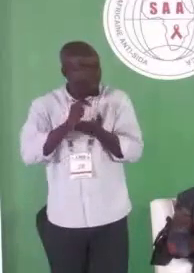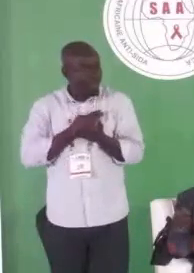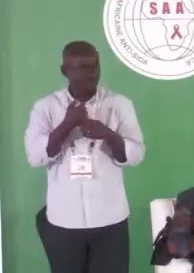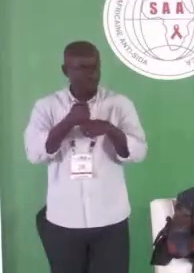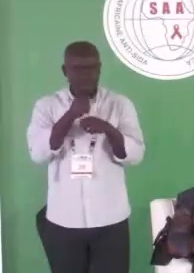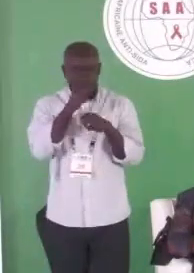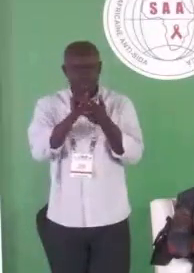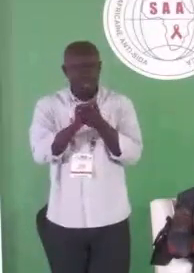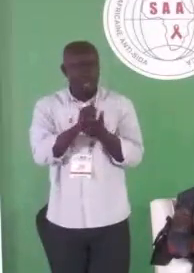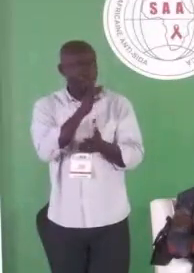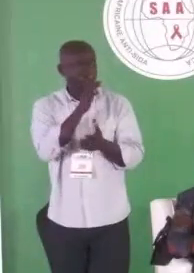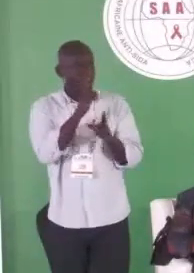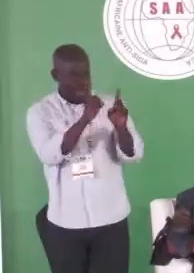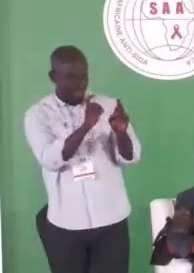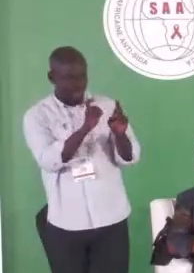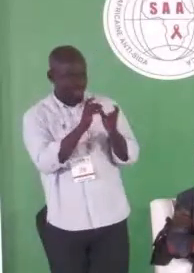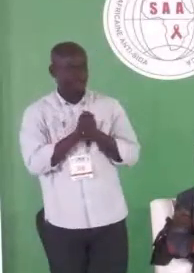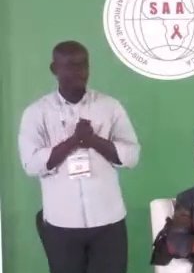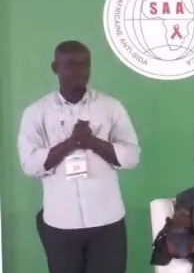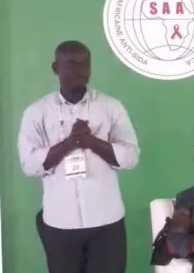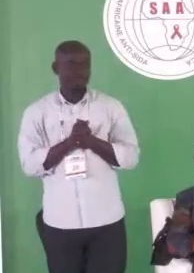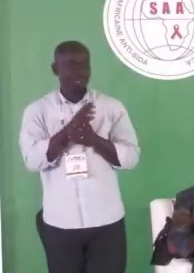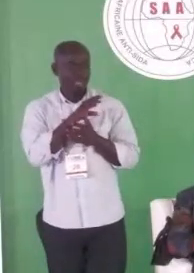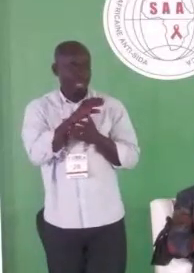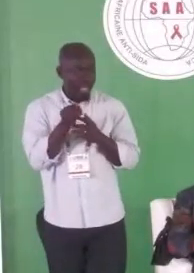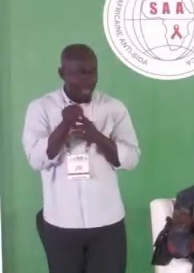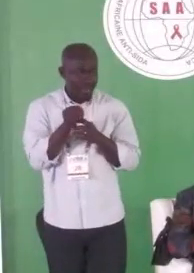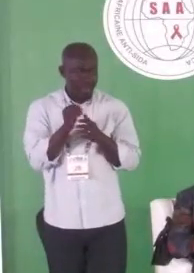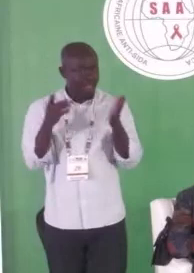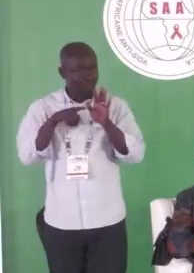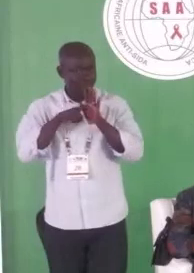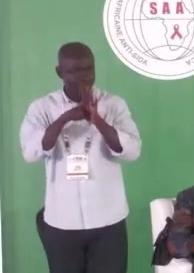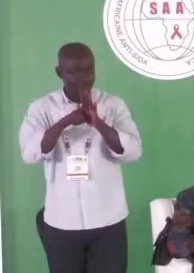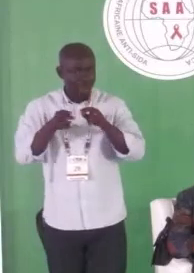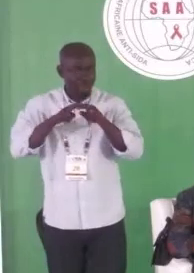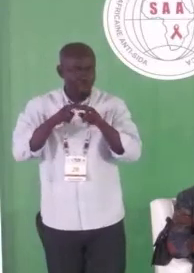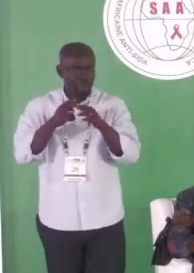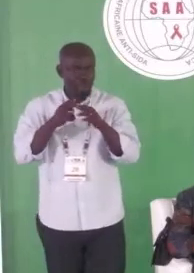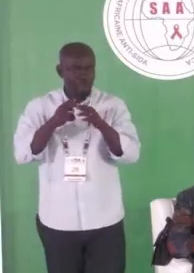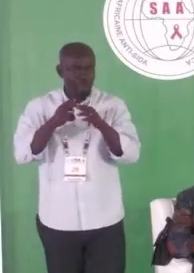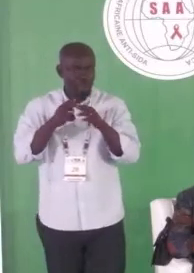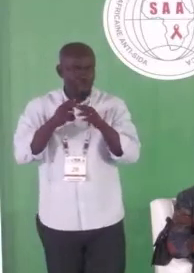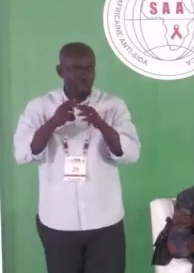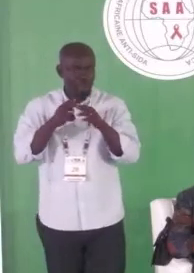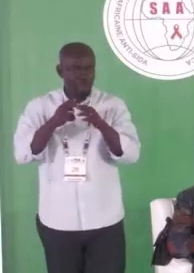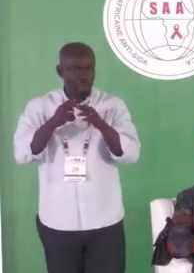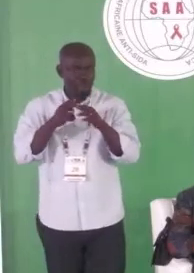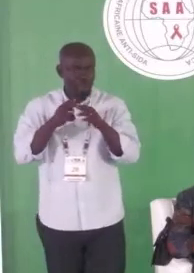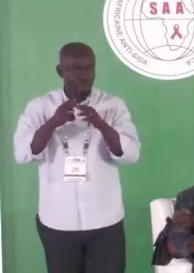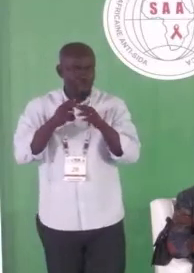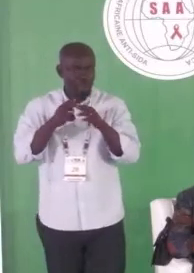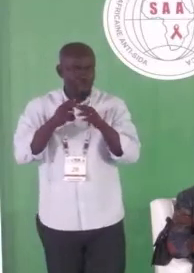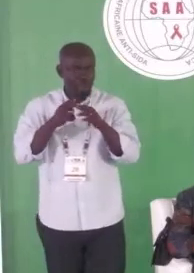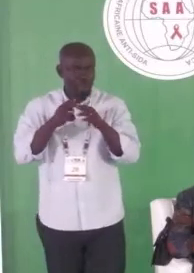that mothers are tested, as well as viral load monitoring. CQI projects, I think they